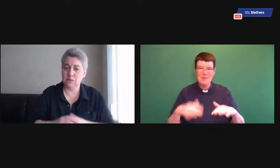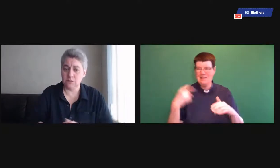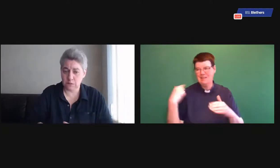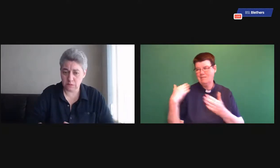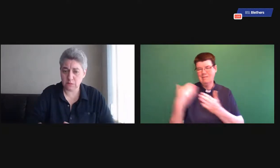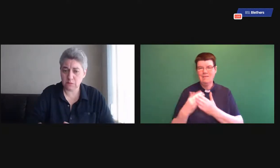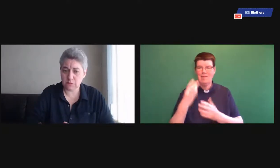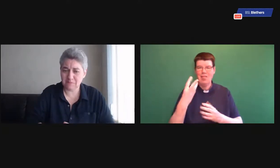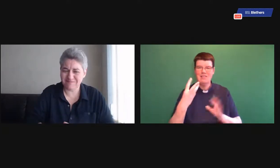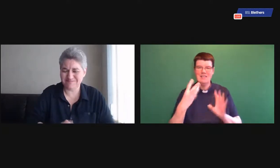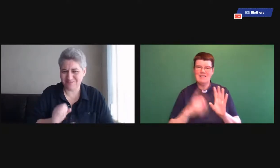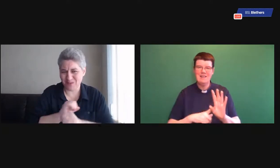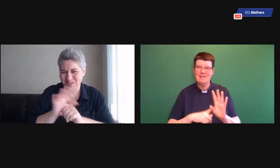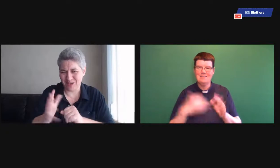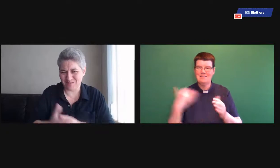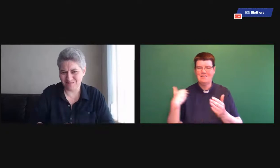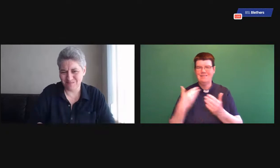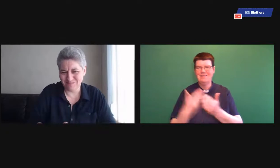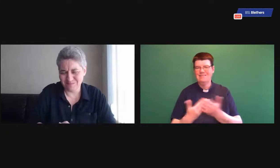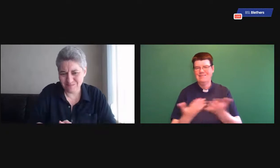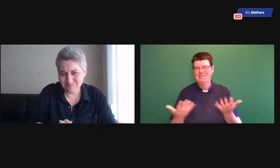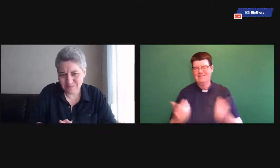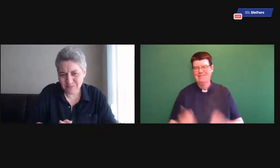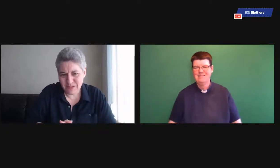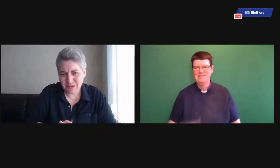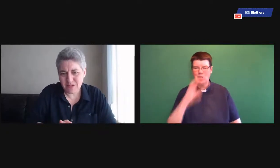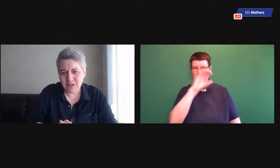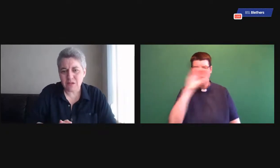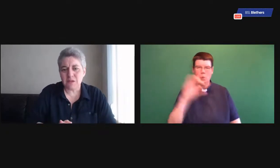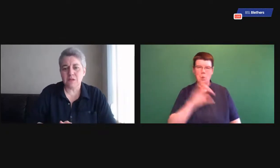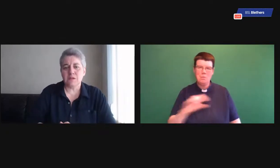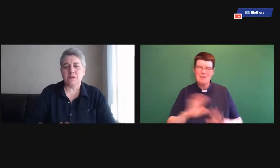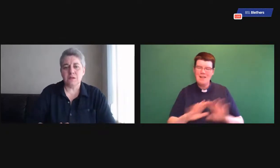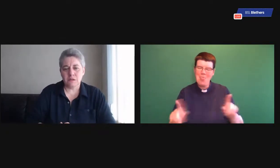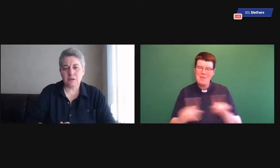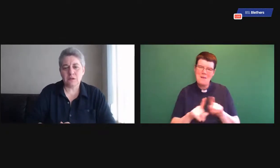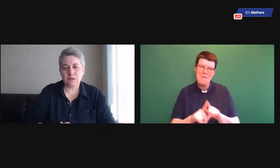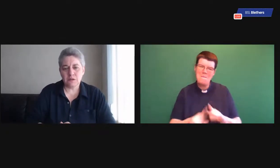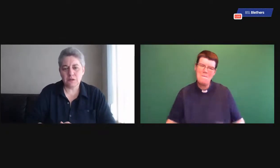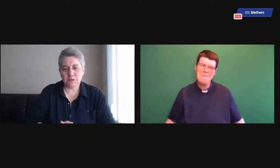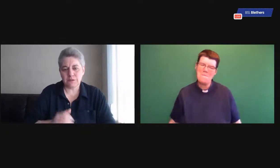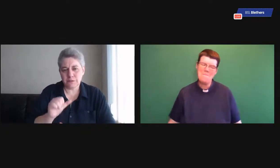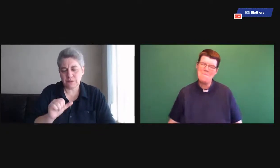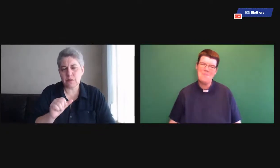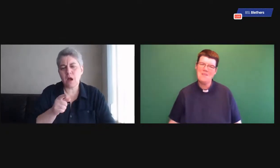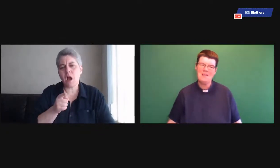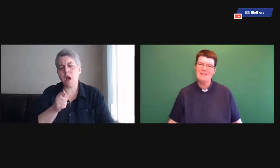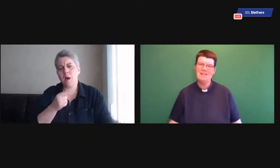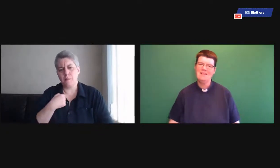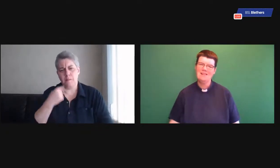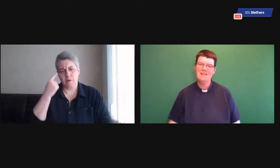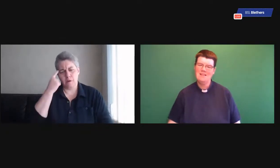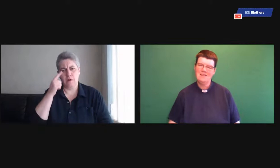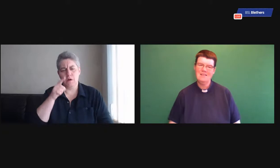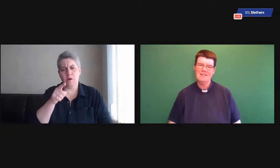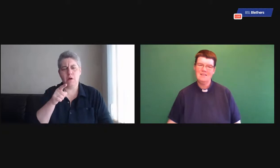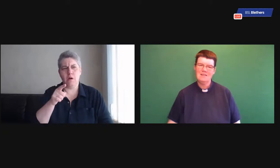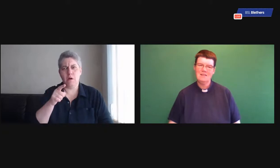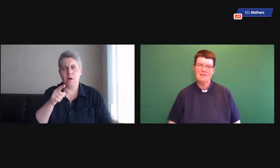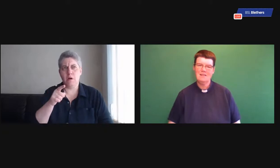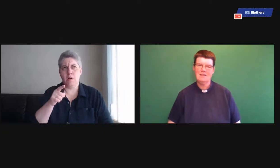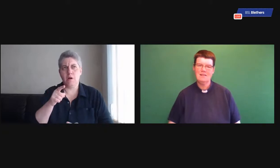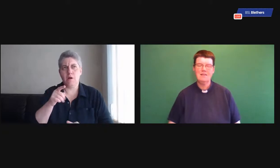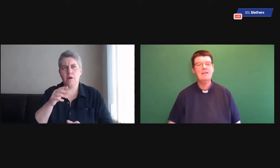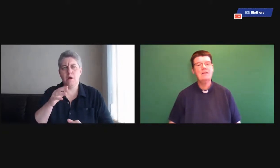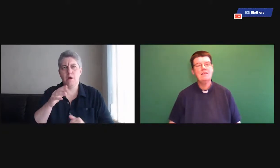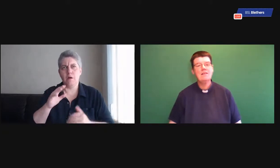we all meet. But at the moment, obviously, we haven't met because of COVID for the last 3 years, and the Zoom ones are just not the